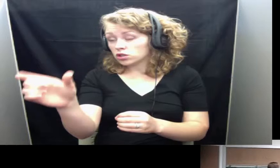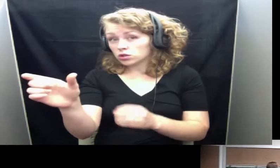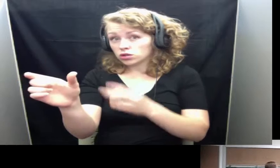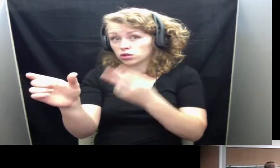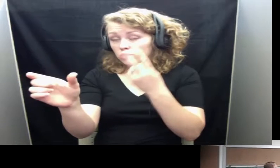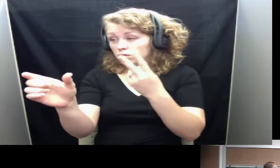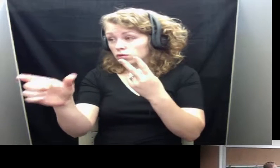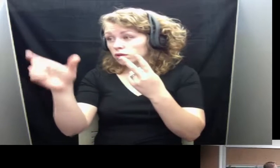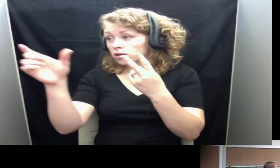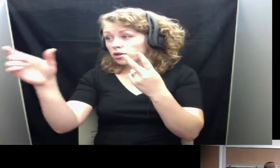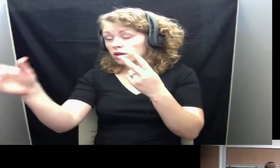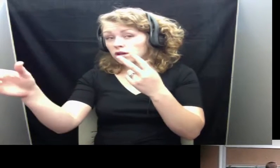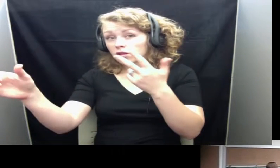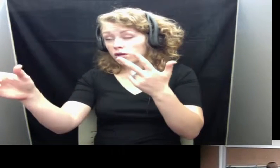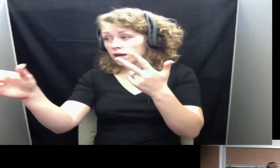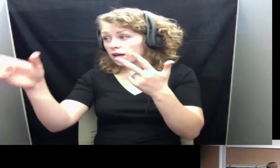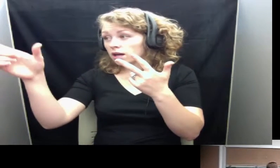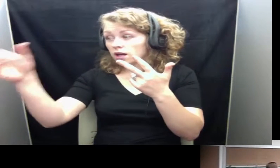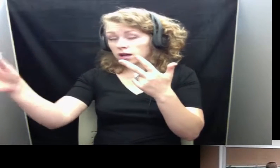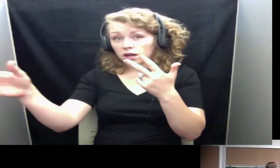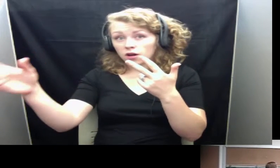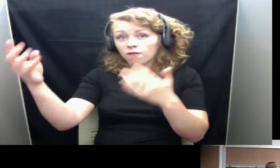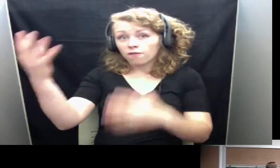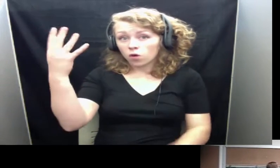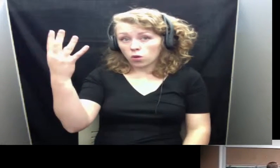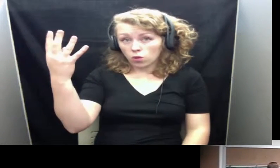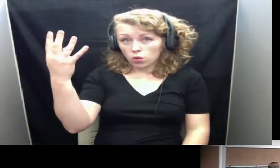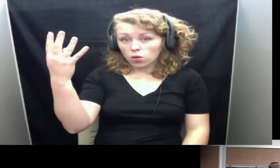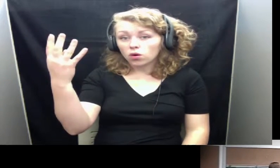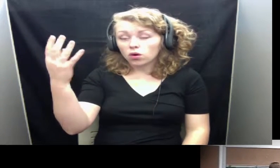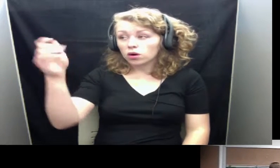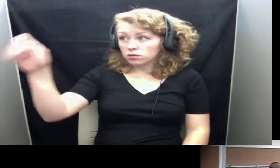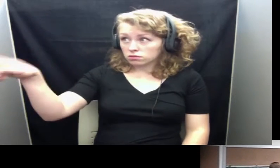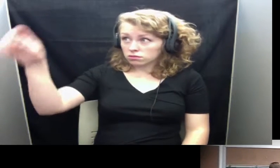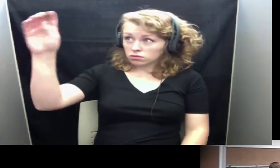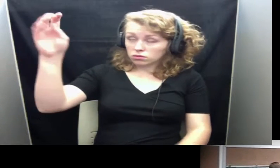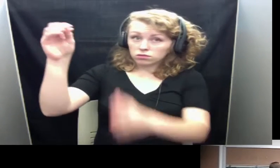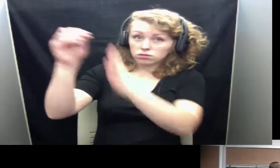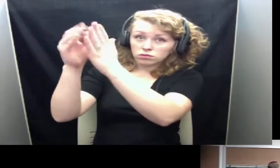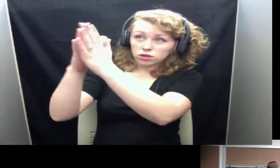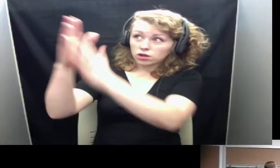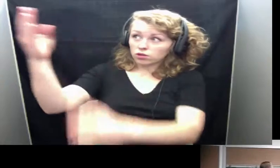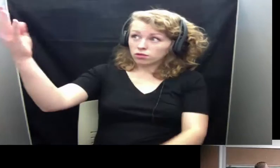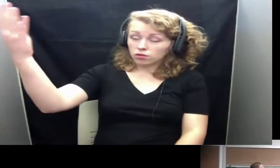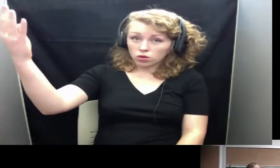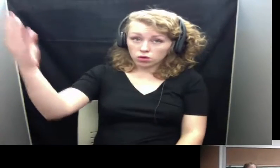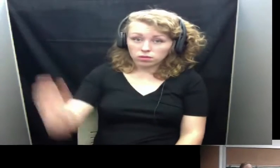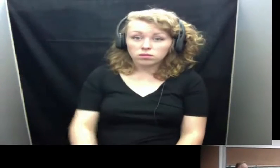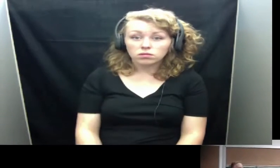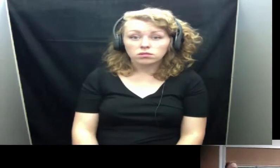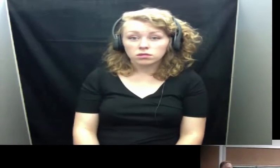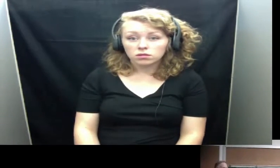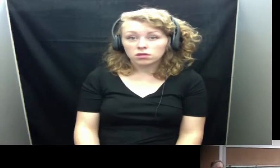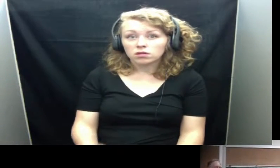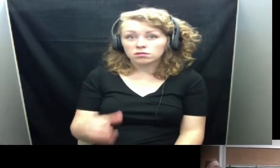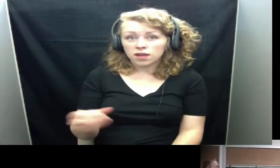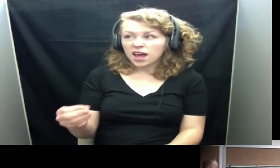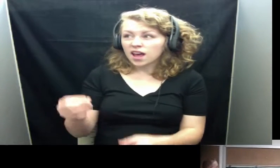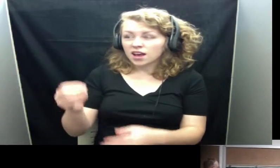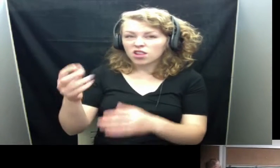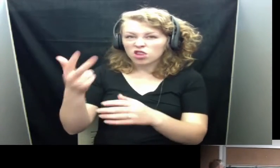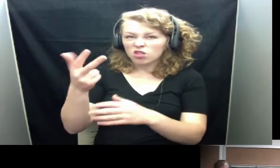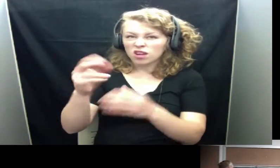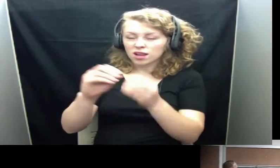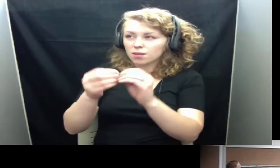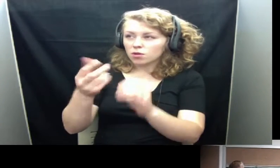4, and there's the home for 4. We also found the home for 3, so we might just go put that on. Now,